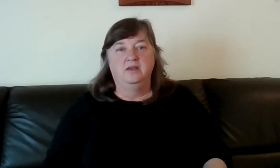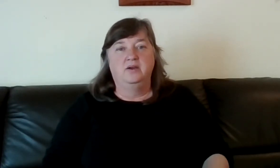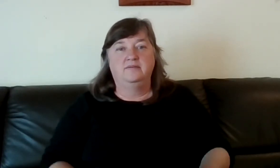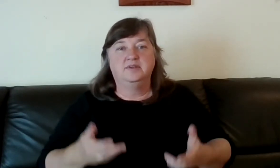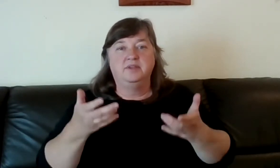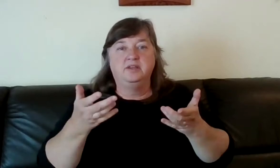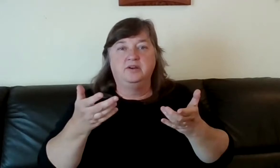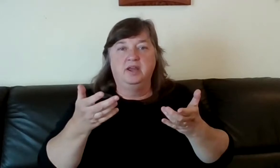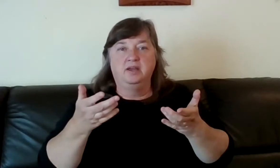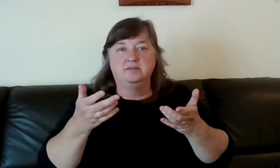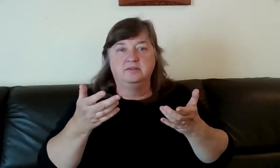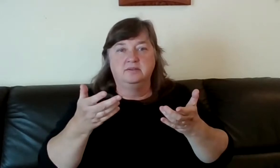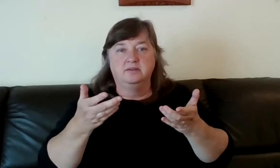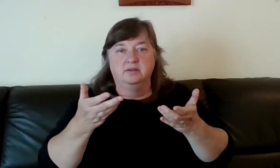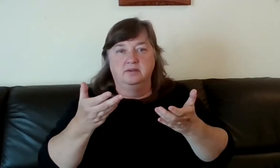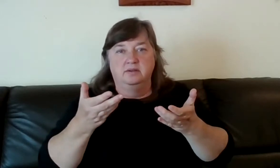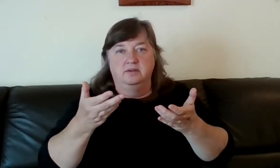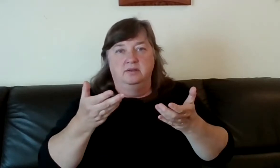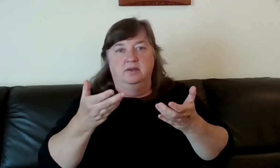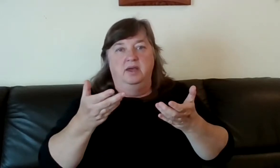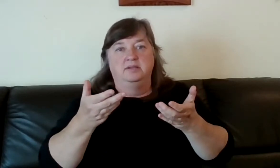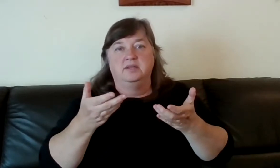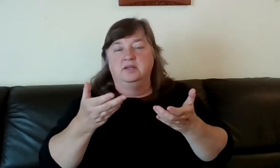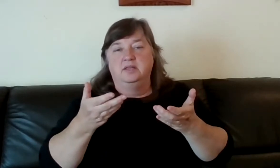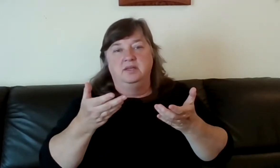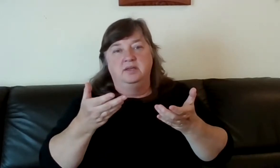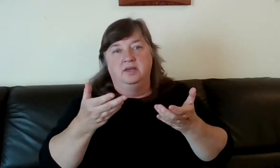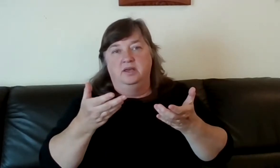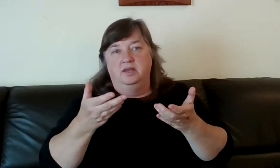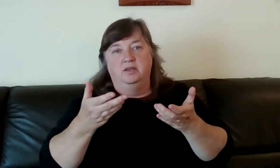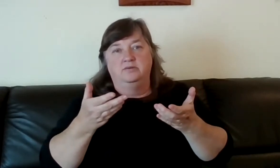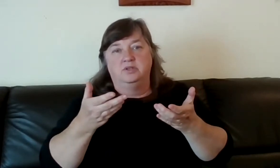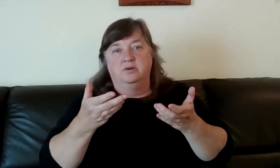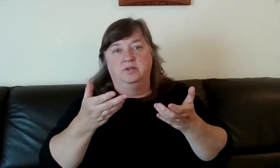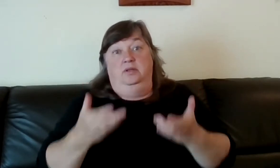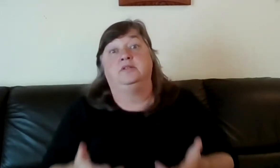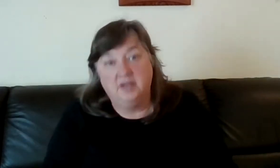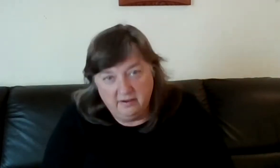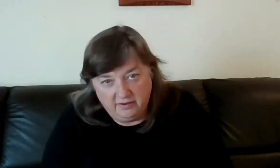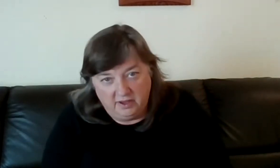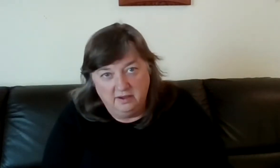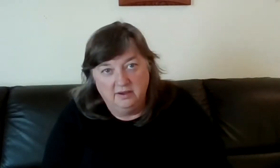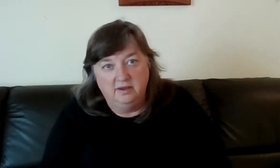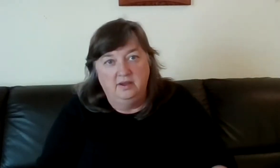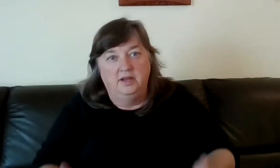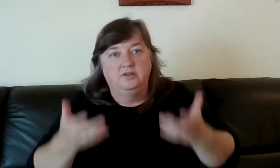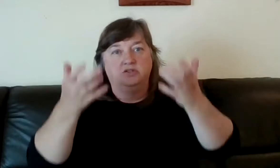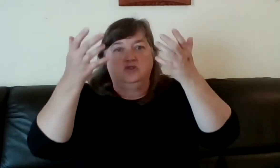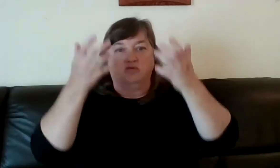You have something in your hands, and suddenly you show that it's heavy. And you just